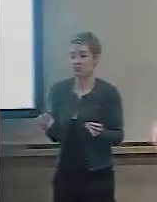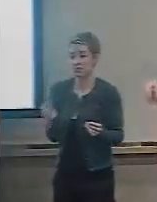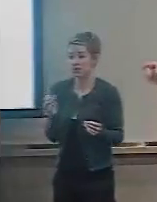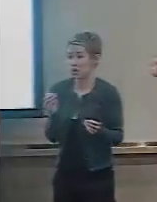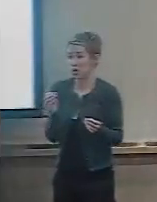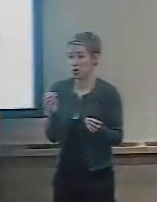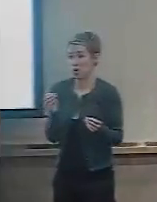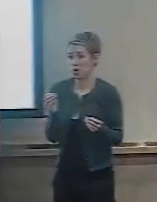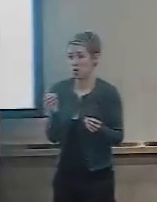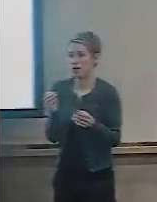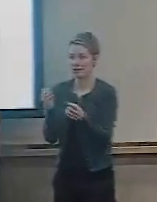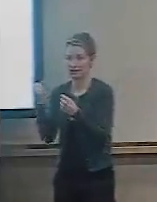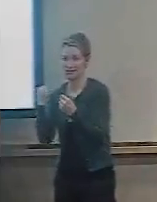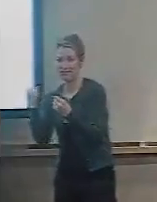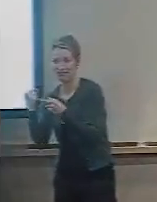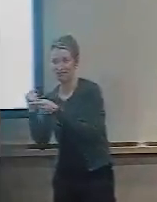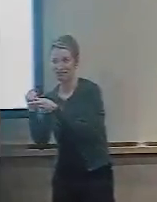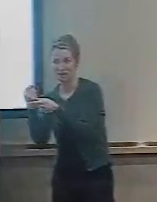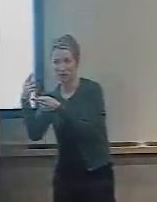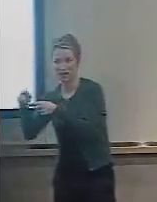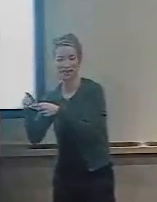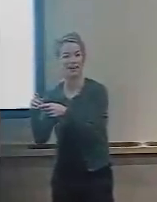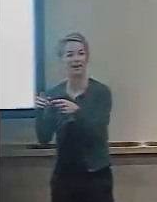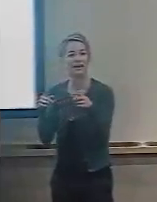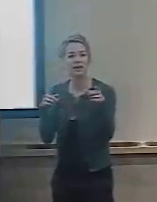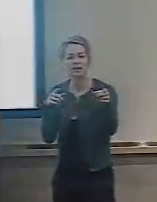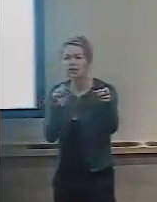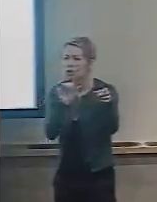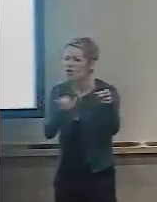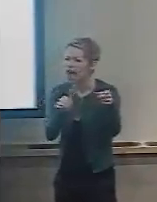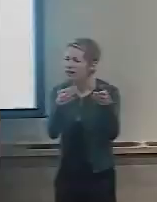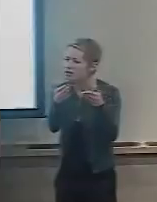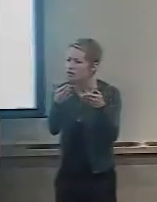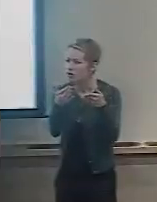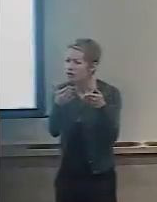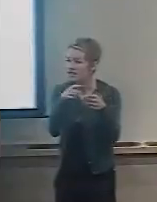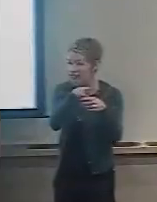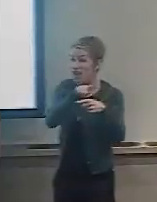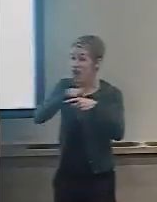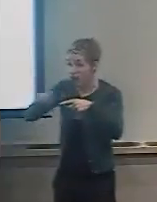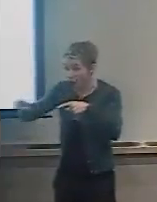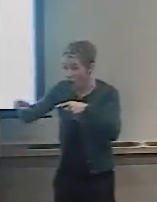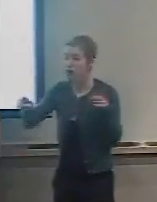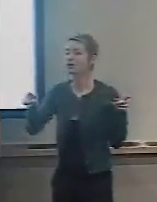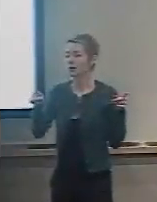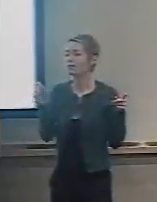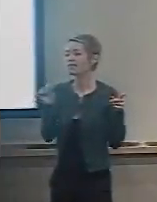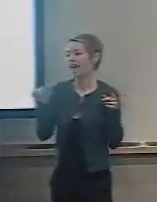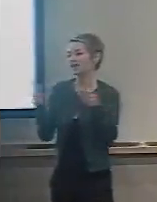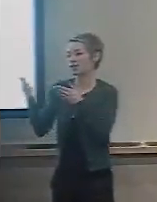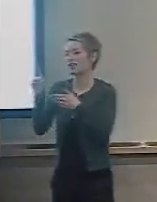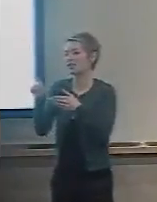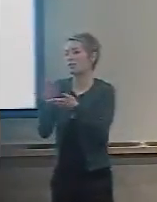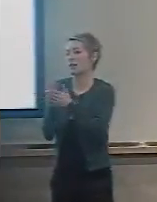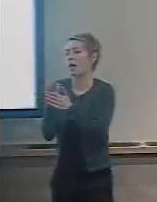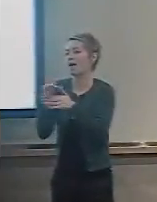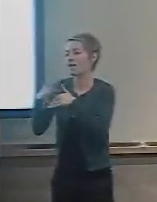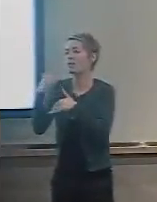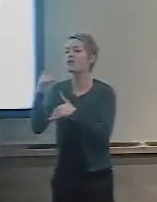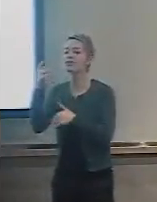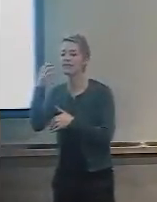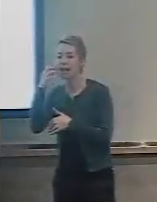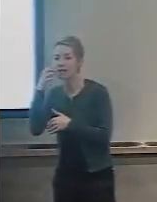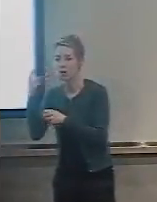So there's some nodding up here. So. Call that service. So that service has to become available to cell phone users